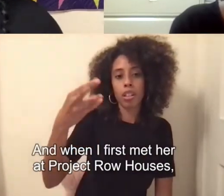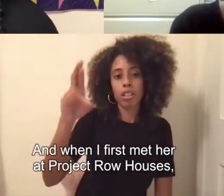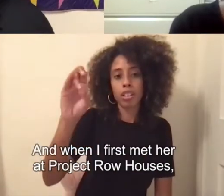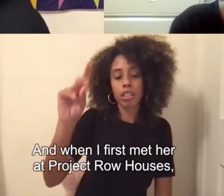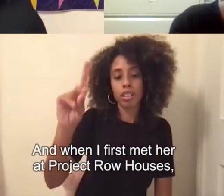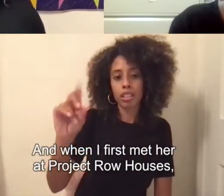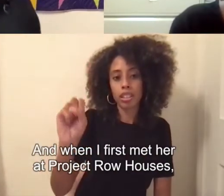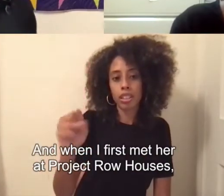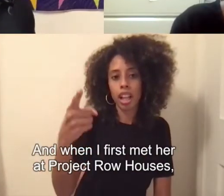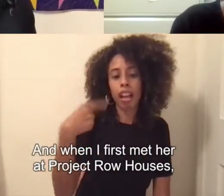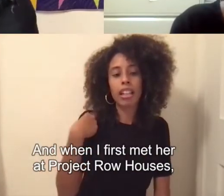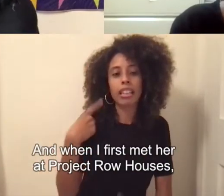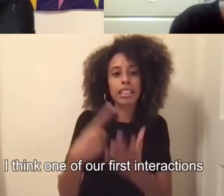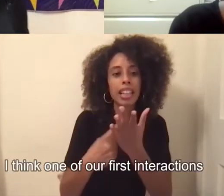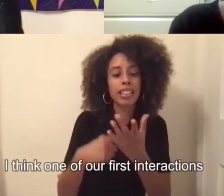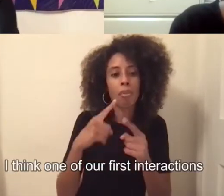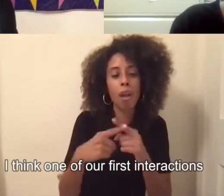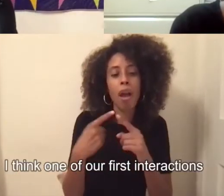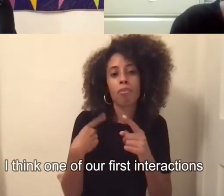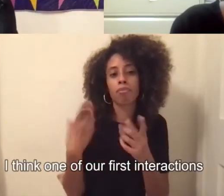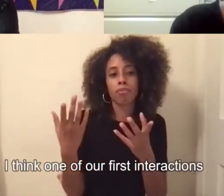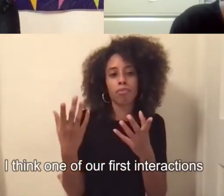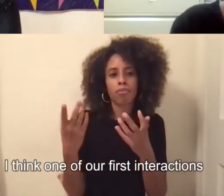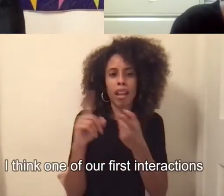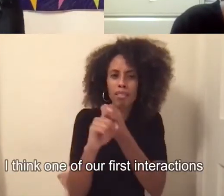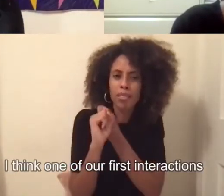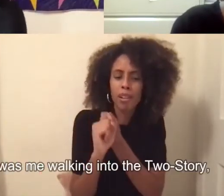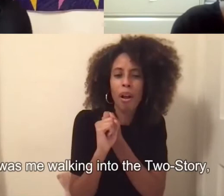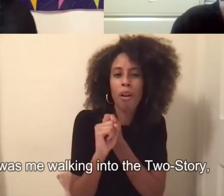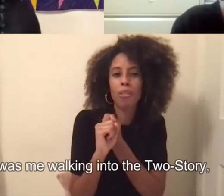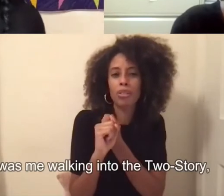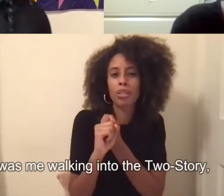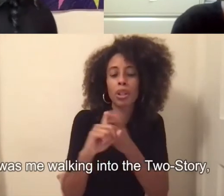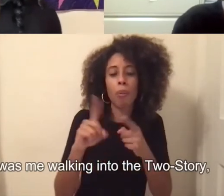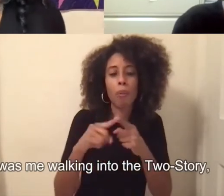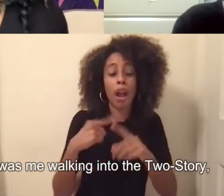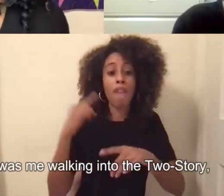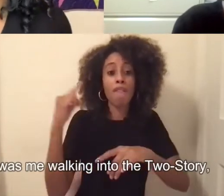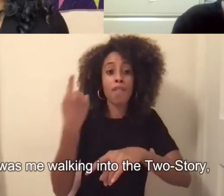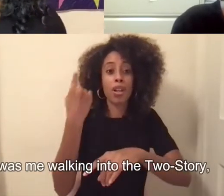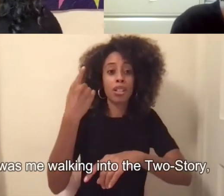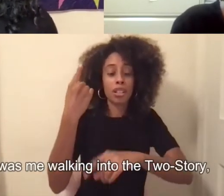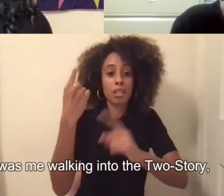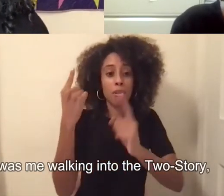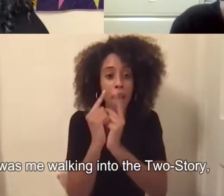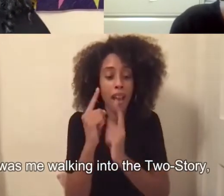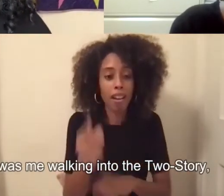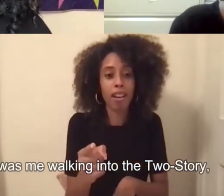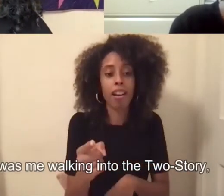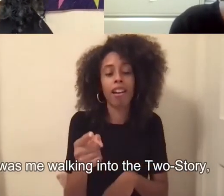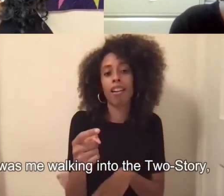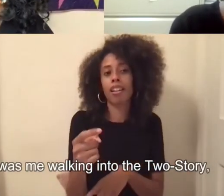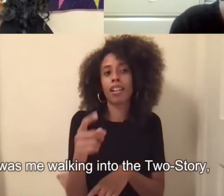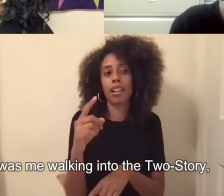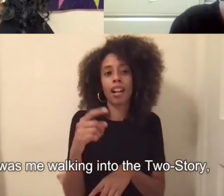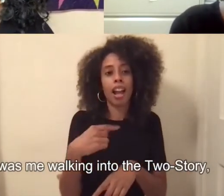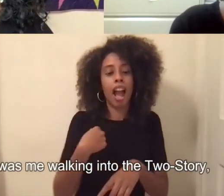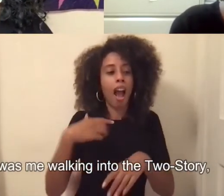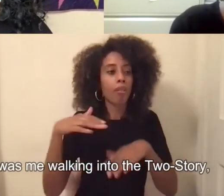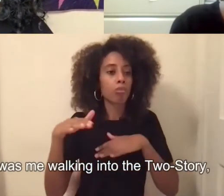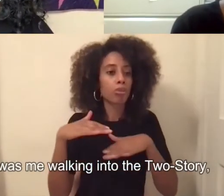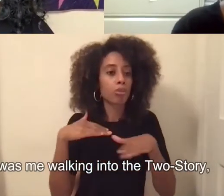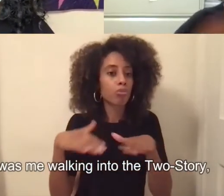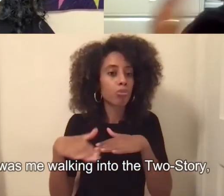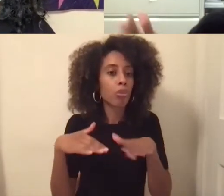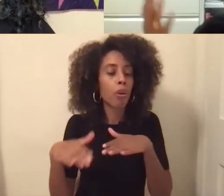her at Project Row Houses, I think one of our first interactions was me walking into